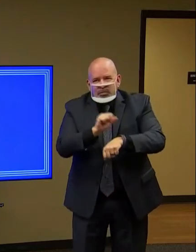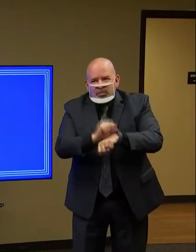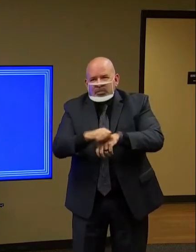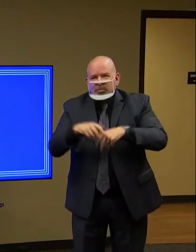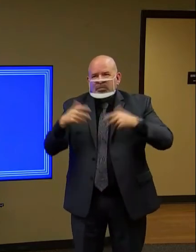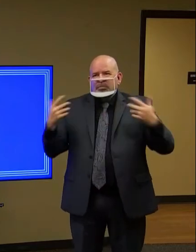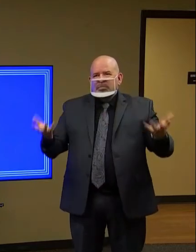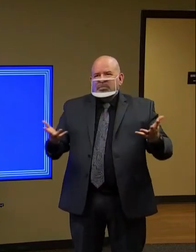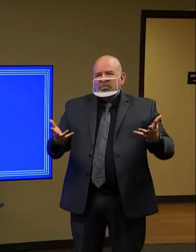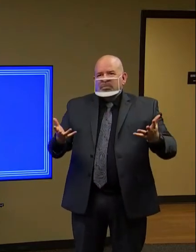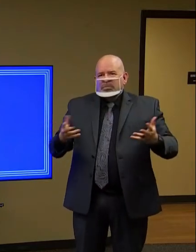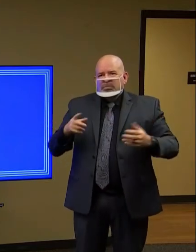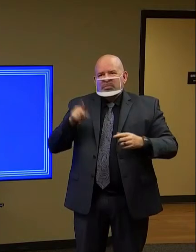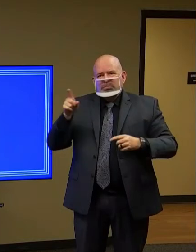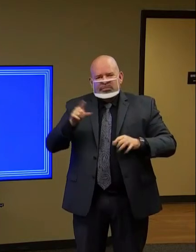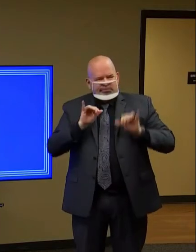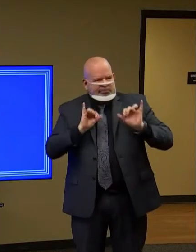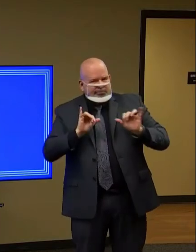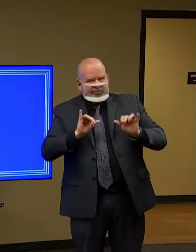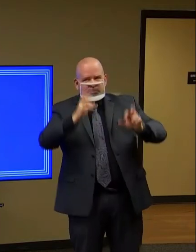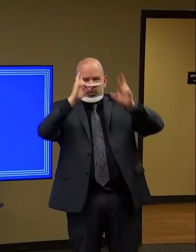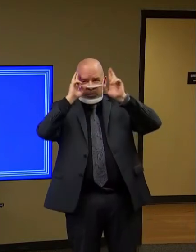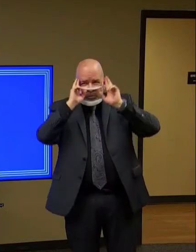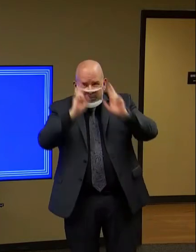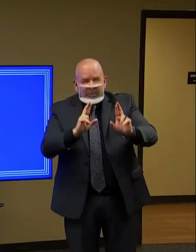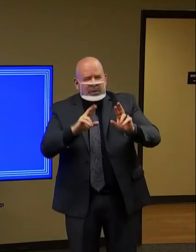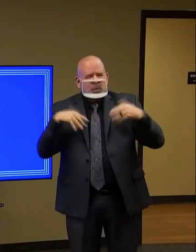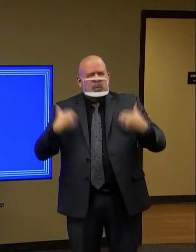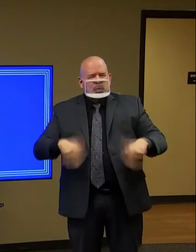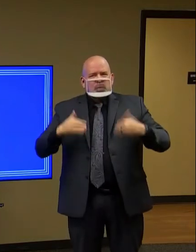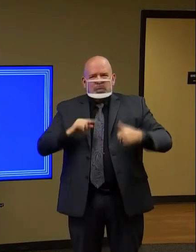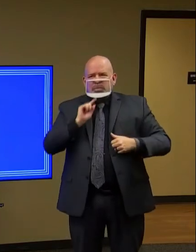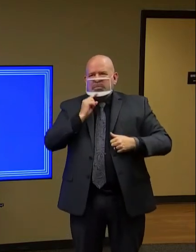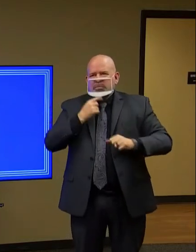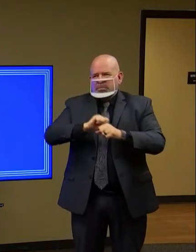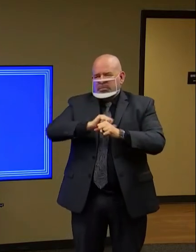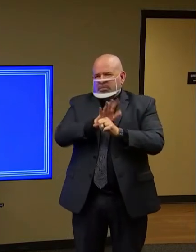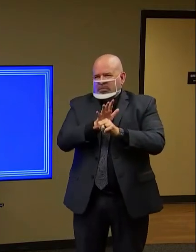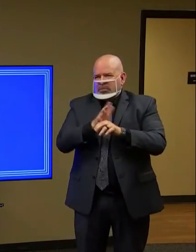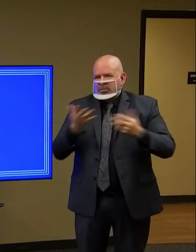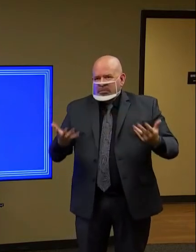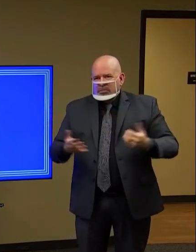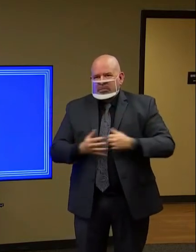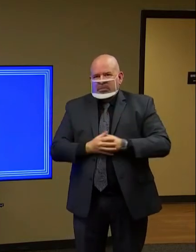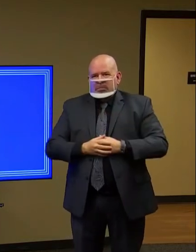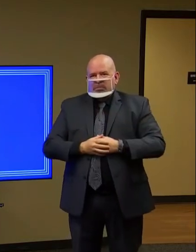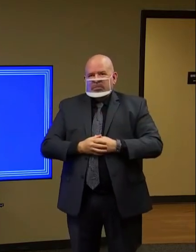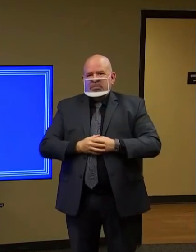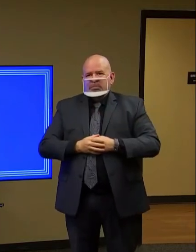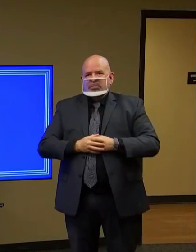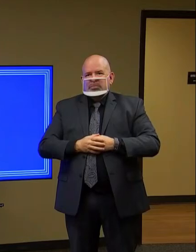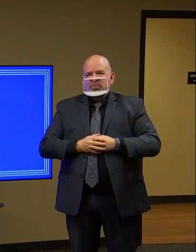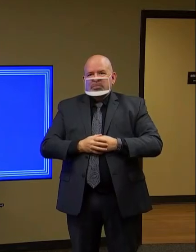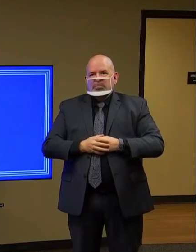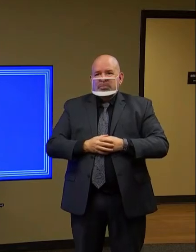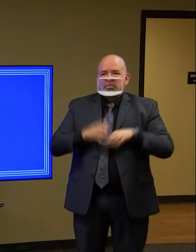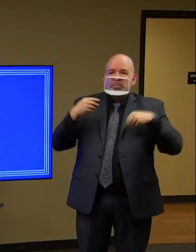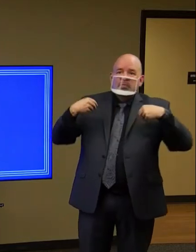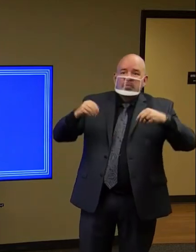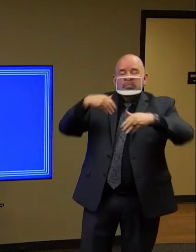right now, not shopping and getting what you want for the holidays, but doing it in a safe way as